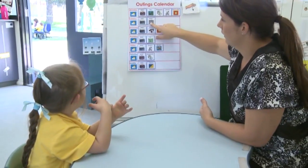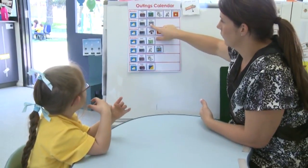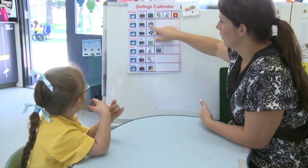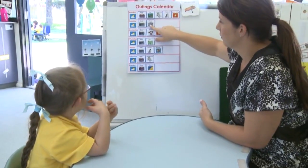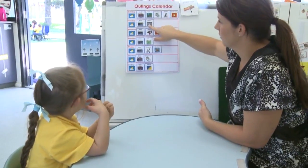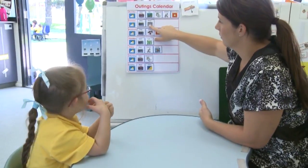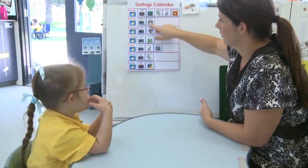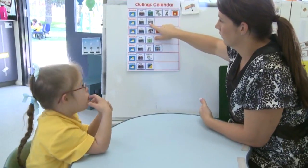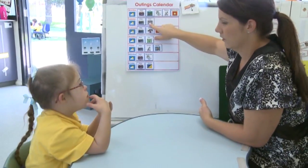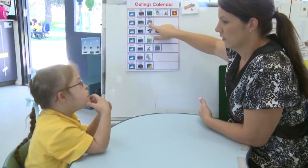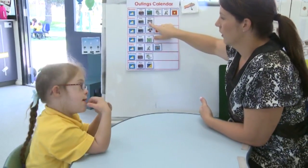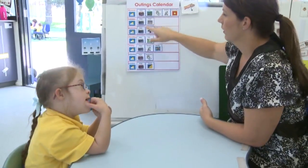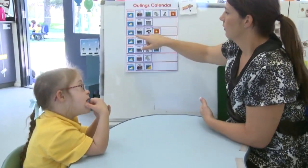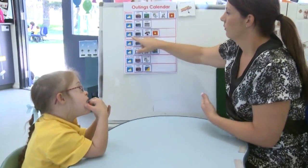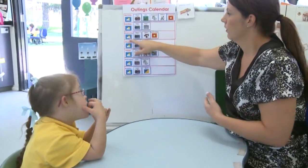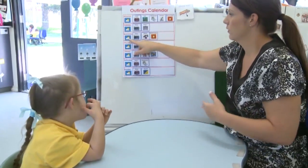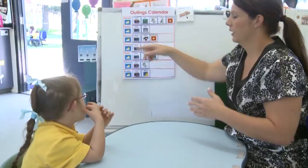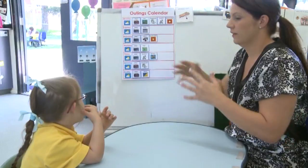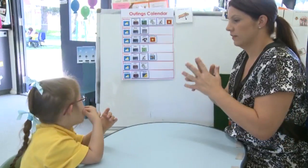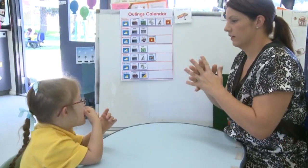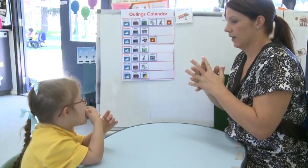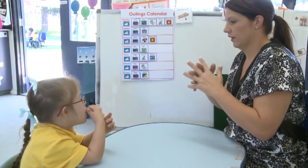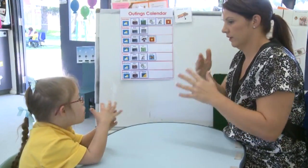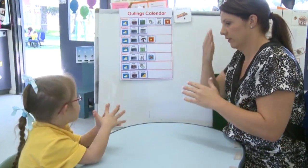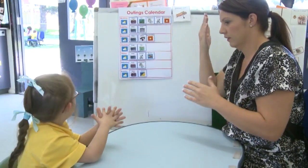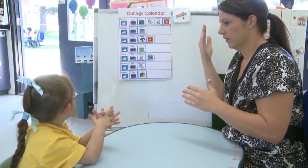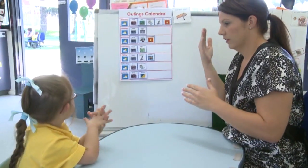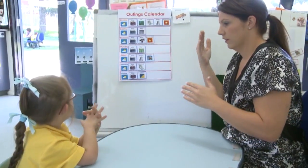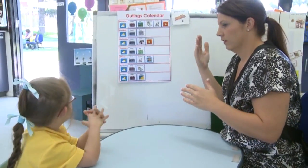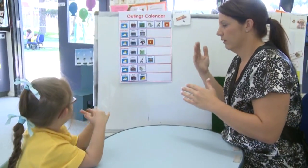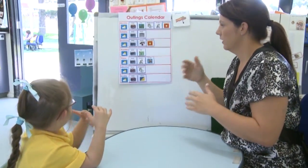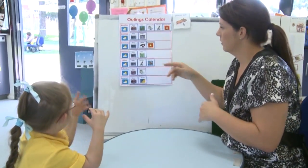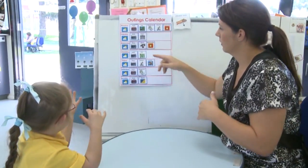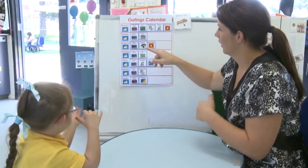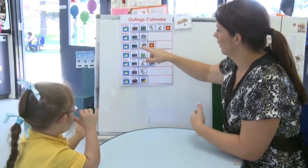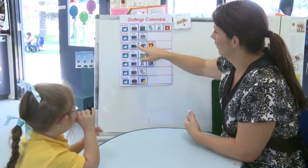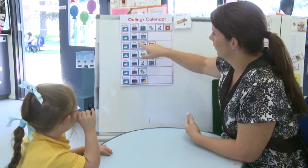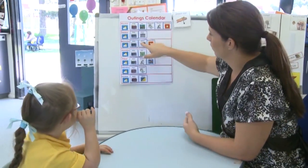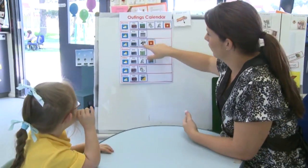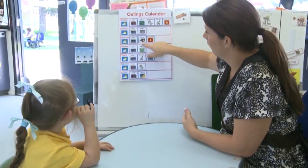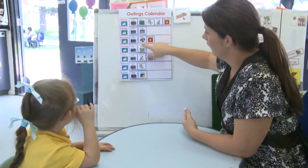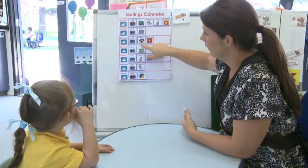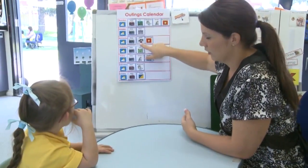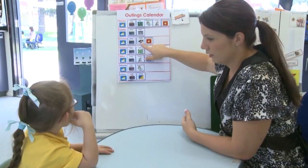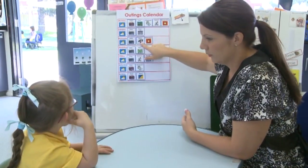shown in the calendar. What's Wednesday? Wednesday, look, we're at the library.